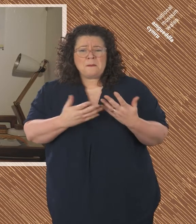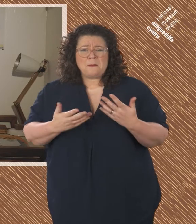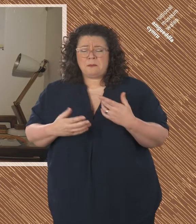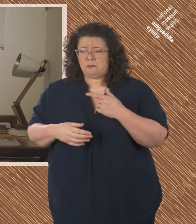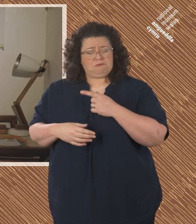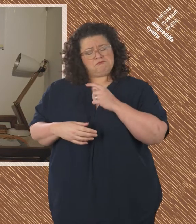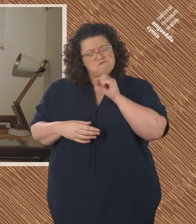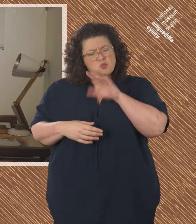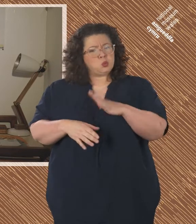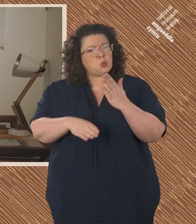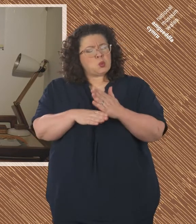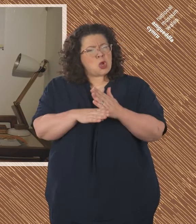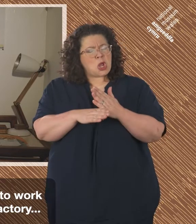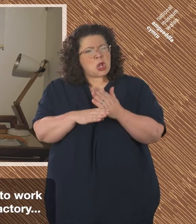now.